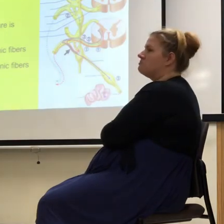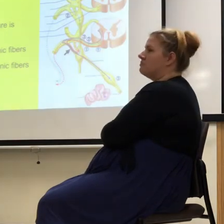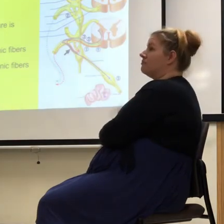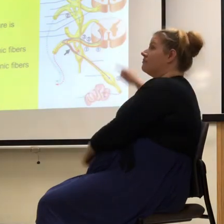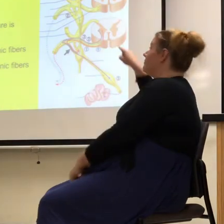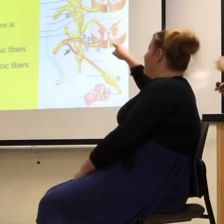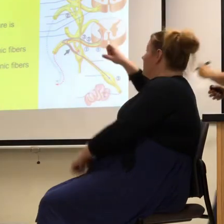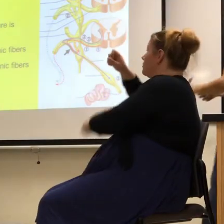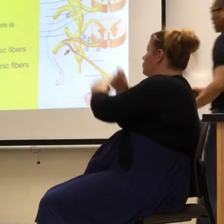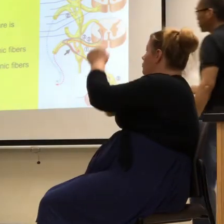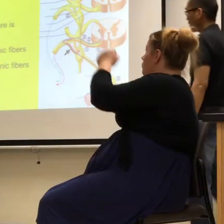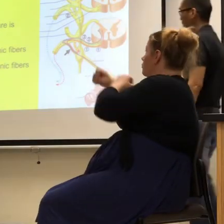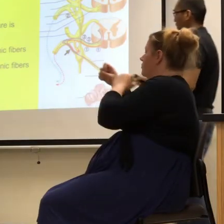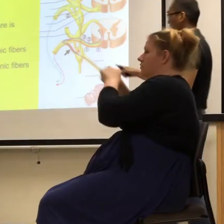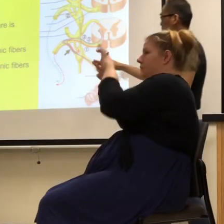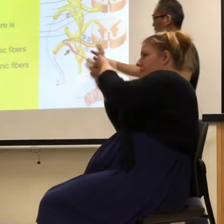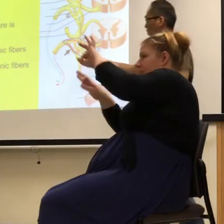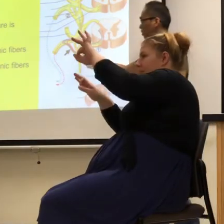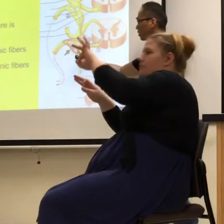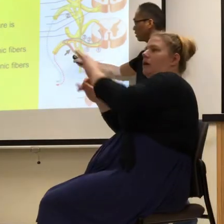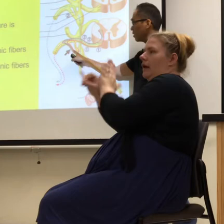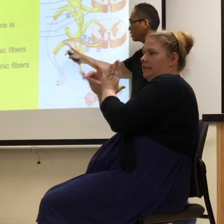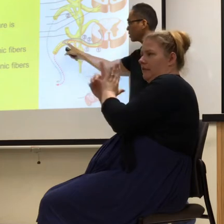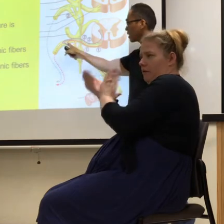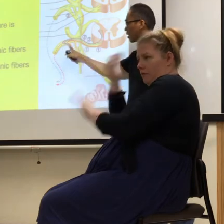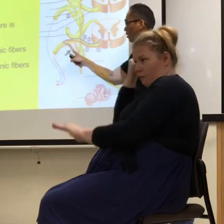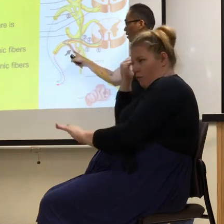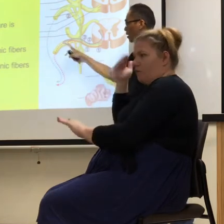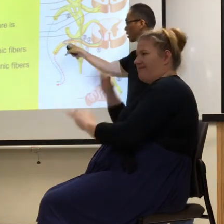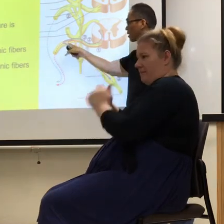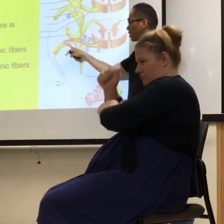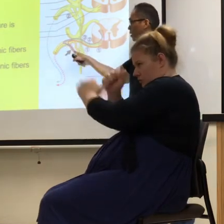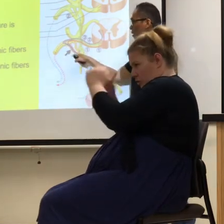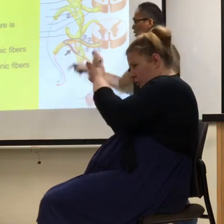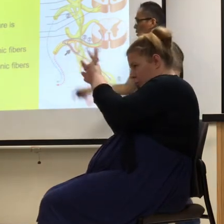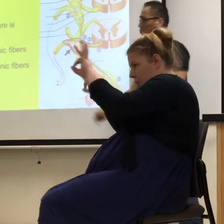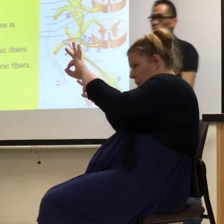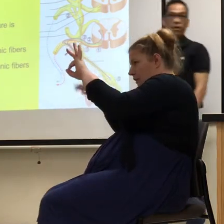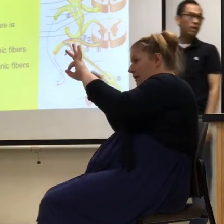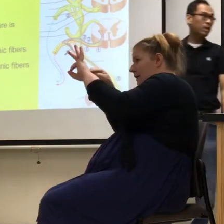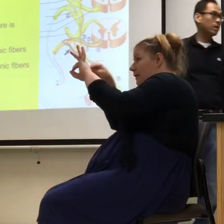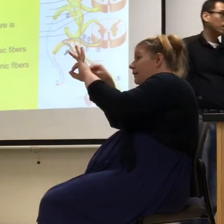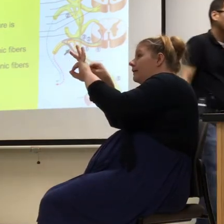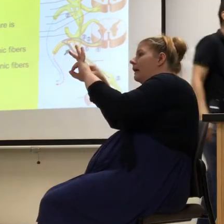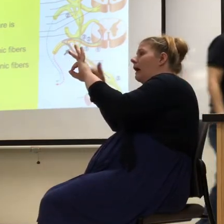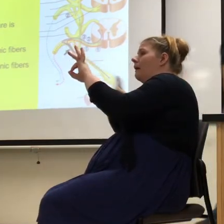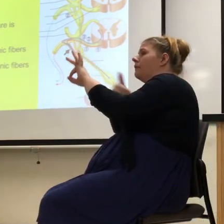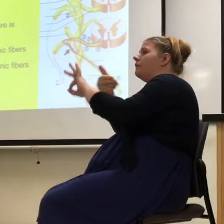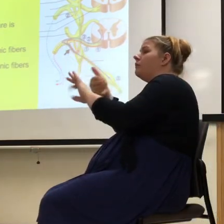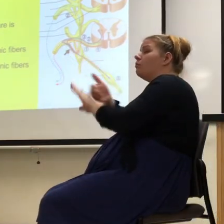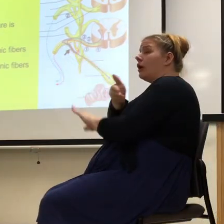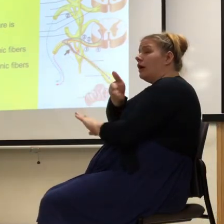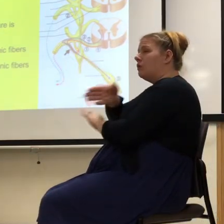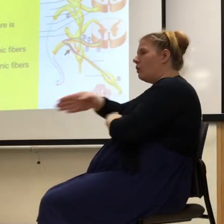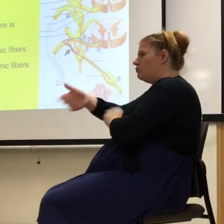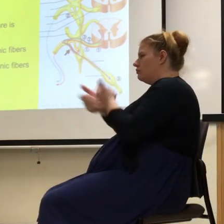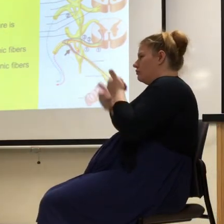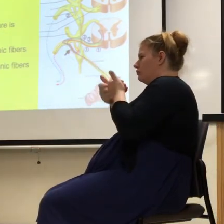This structure, which I had you identify earlier, is it carrying pre